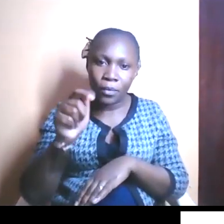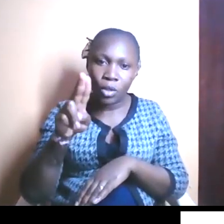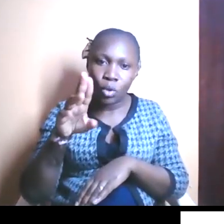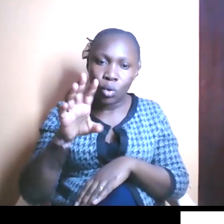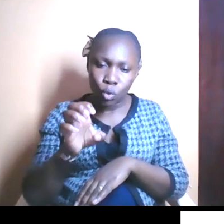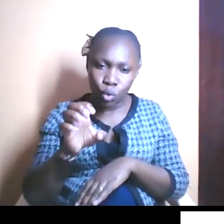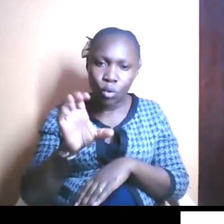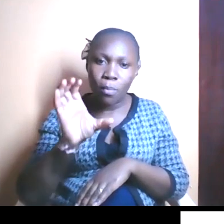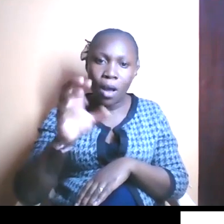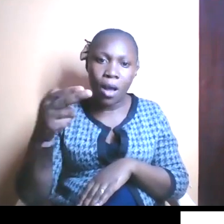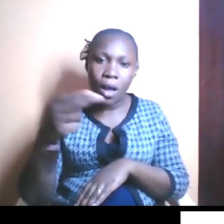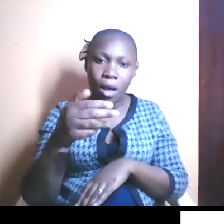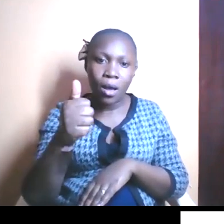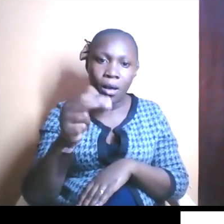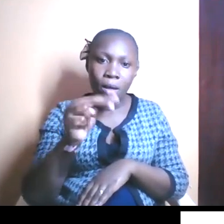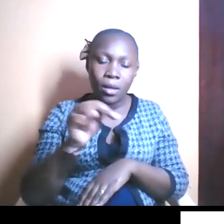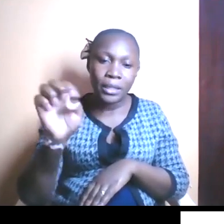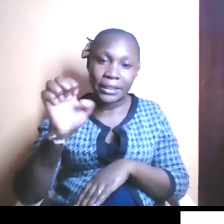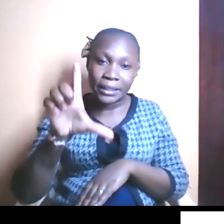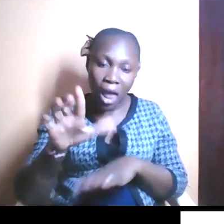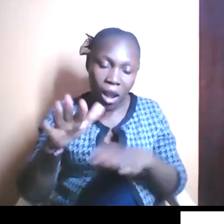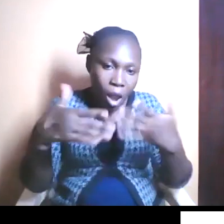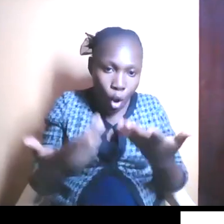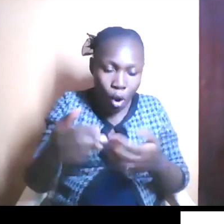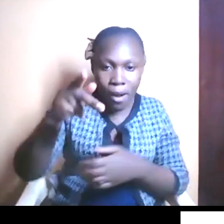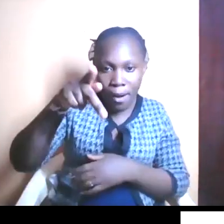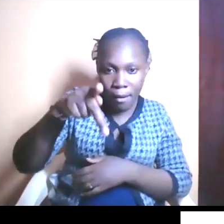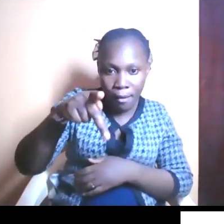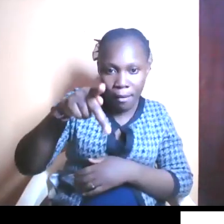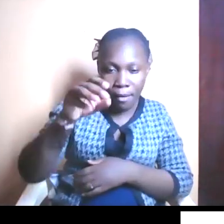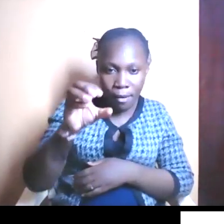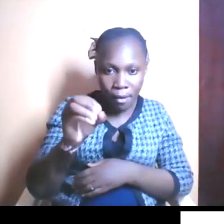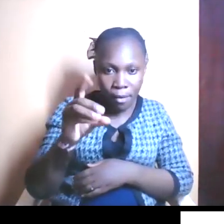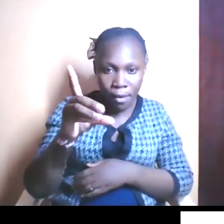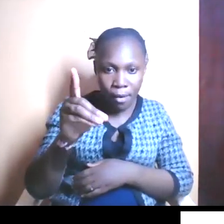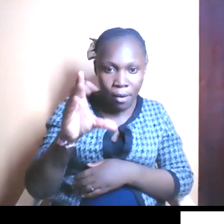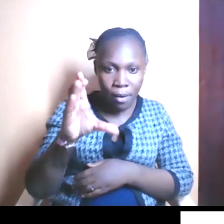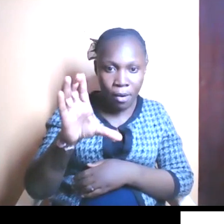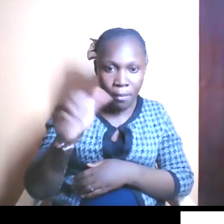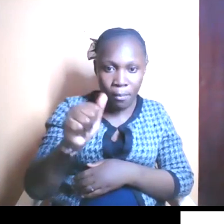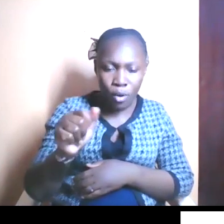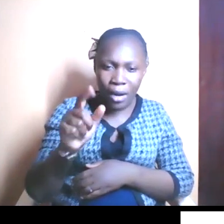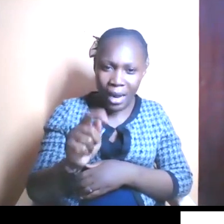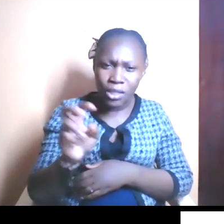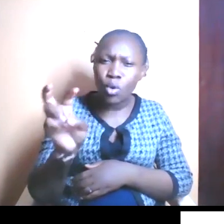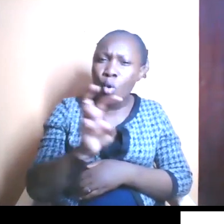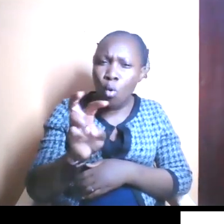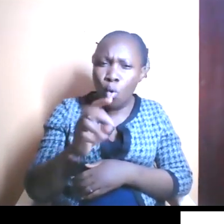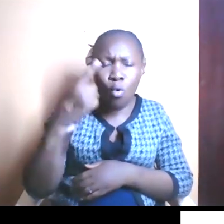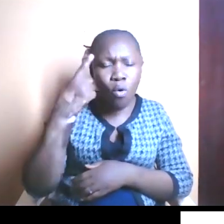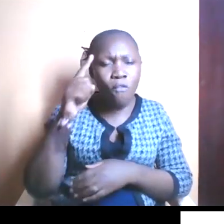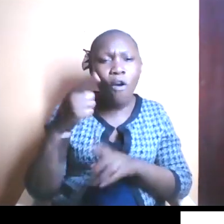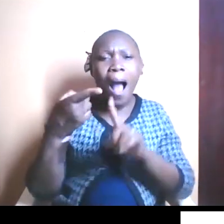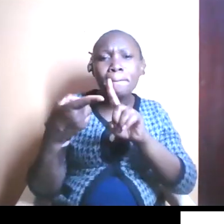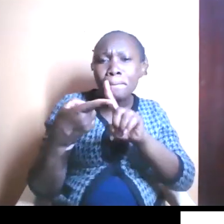a podcast that you can listen to, whether online or offline. You need to create that positivity around you all the